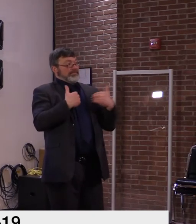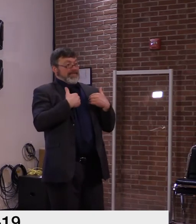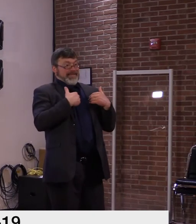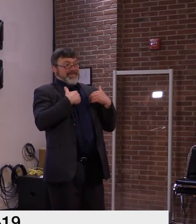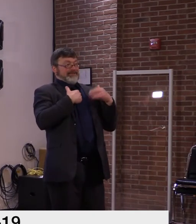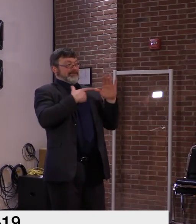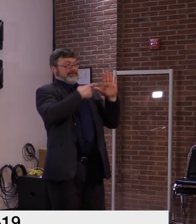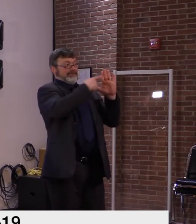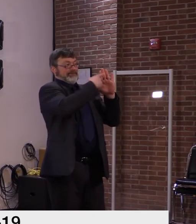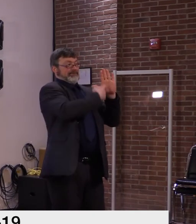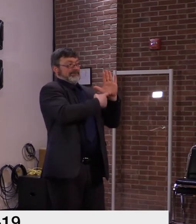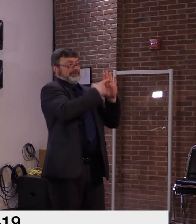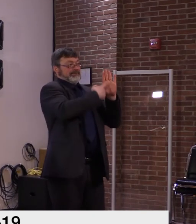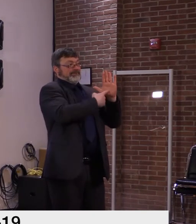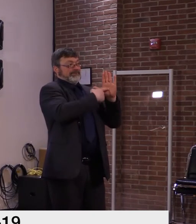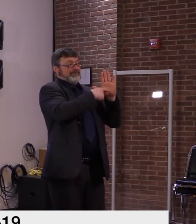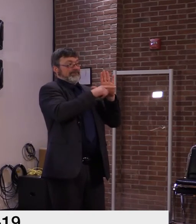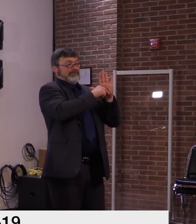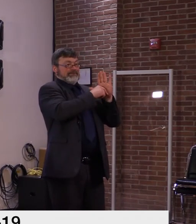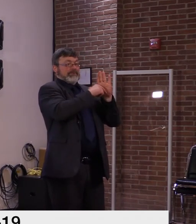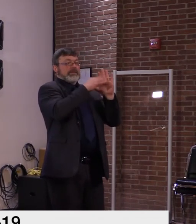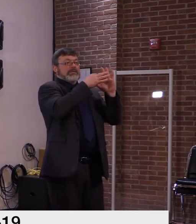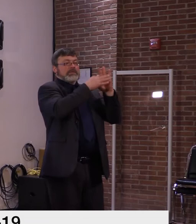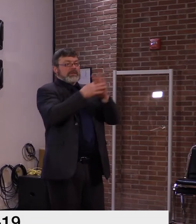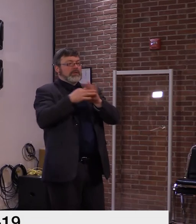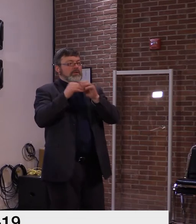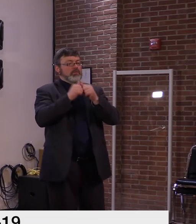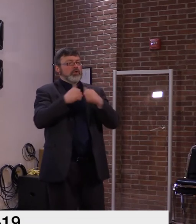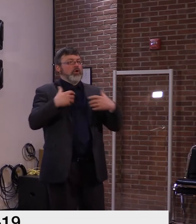the recovery process. The two aren't necessarily the same issue.